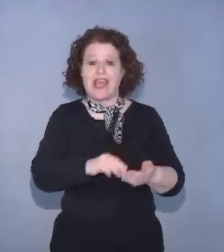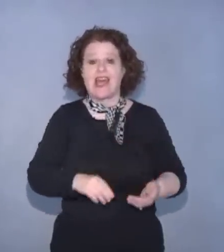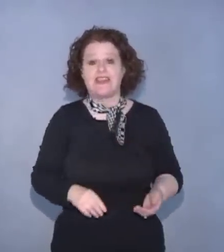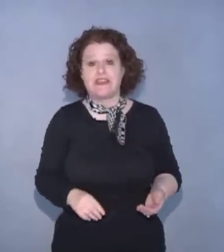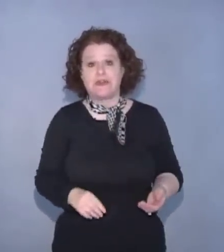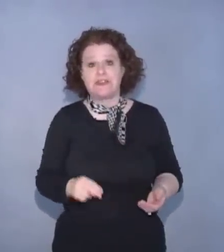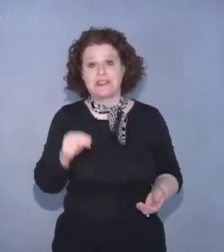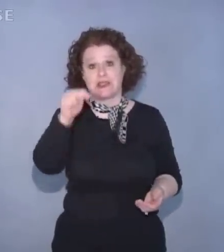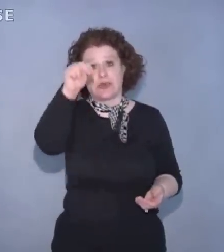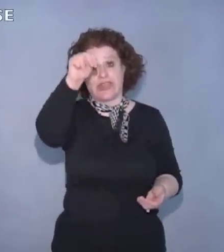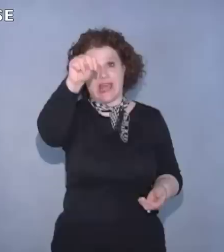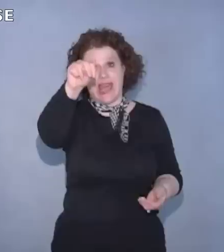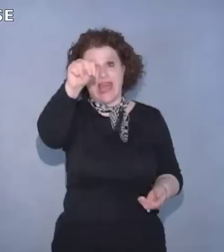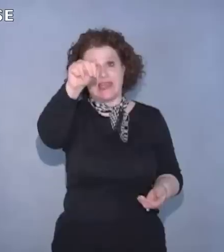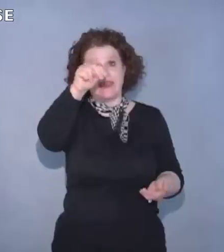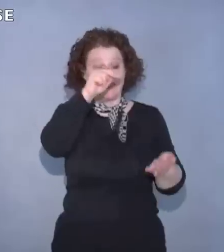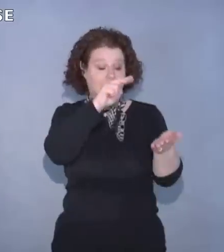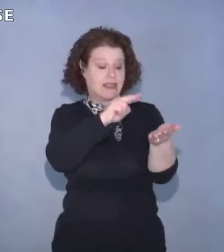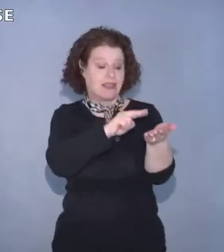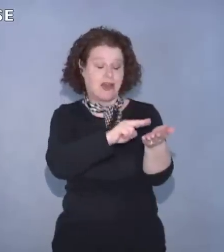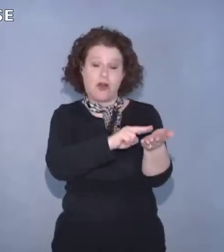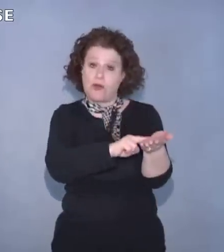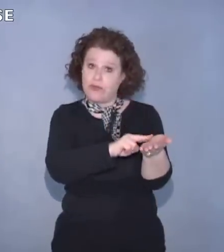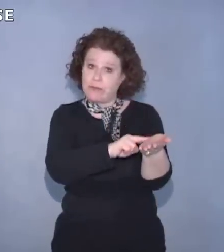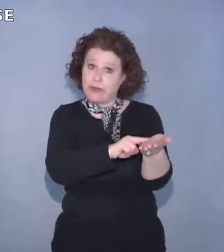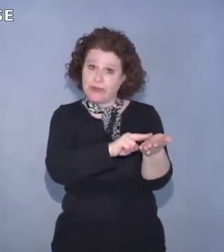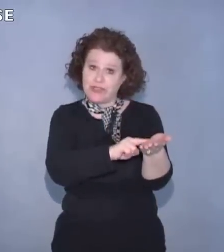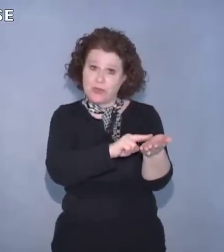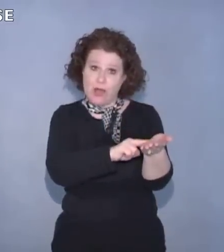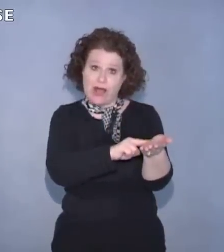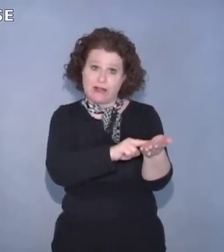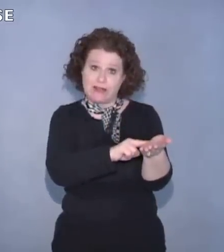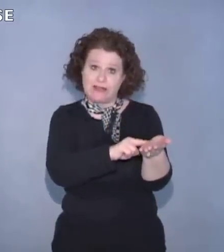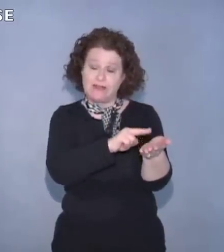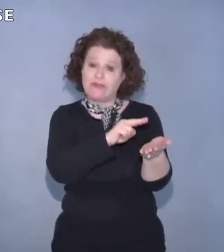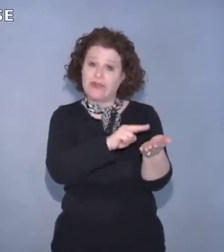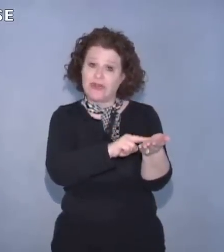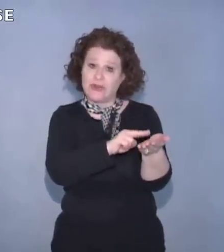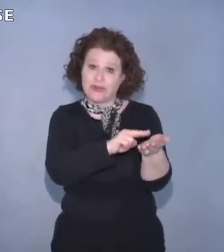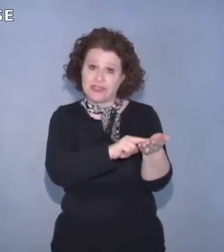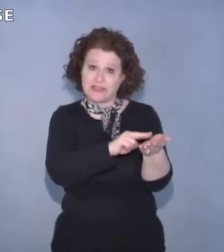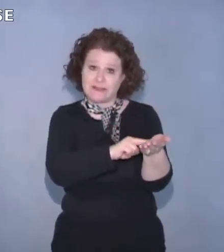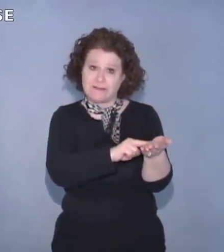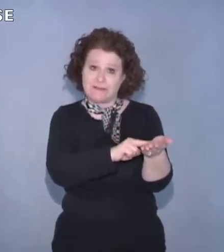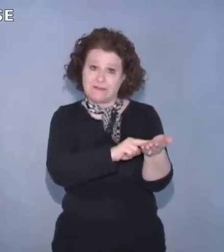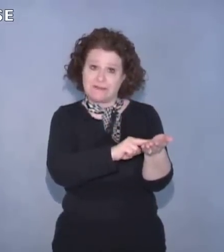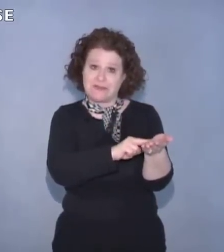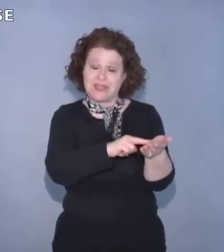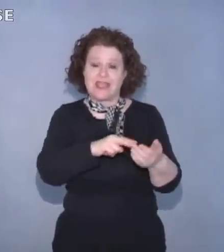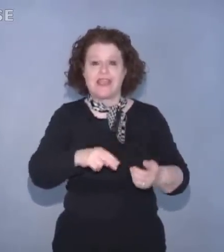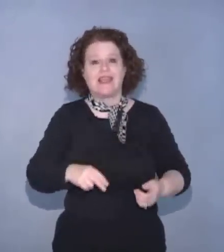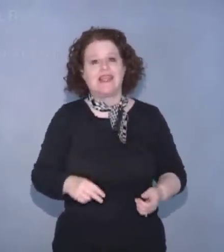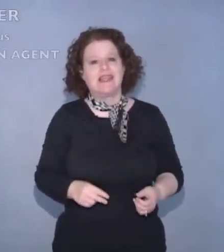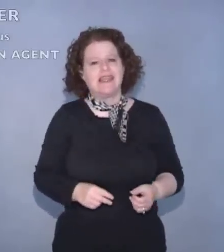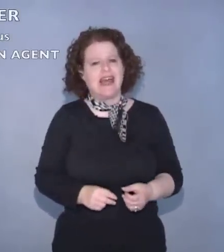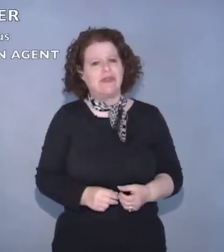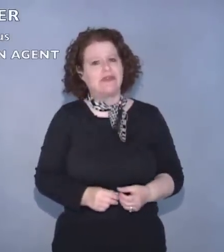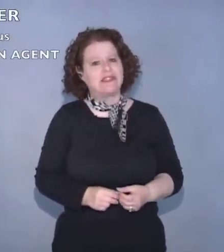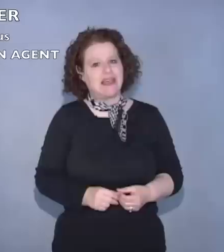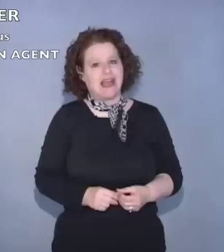And nurse is with an N over the pulse as well, for nurse. Now, there are signs